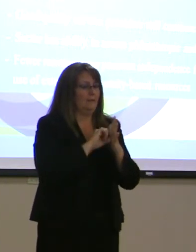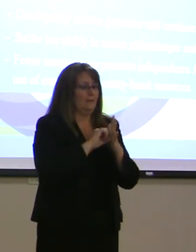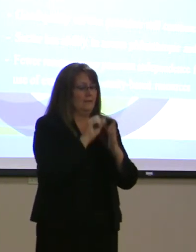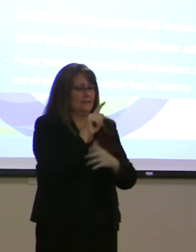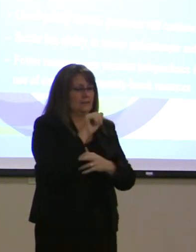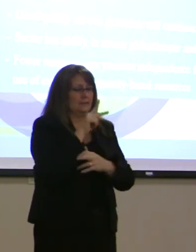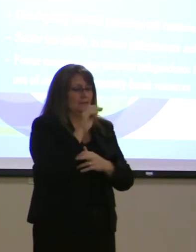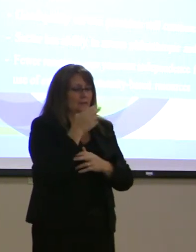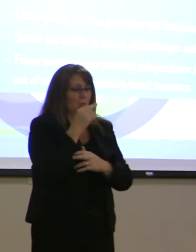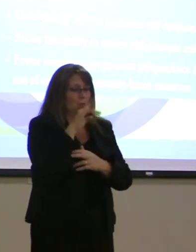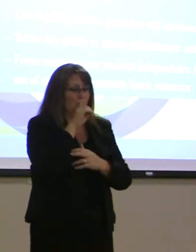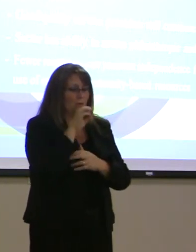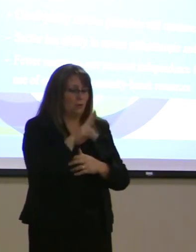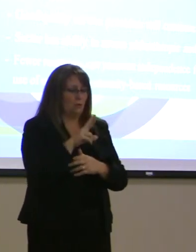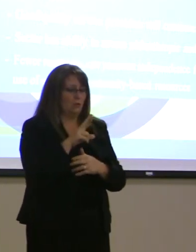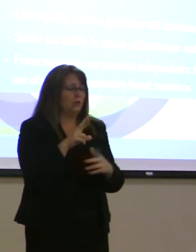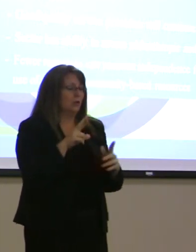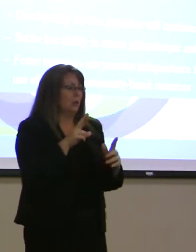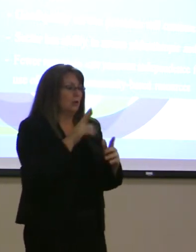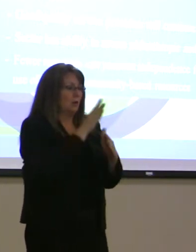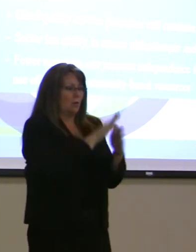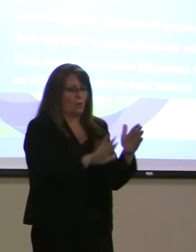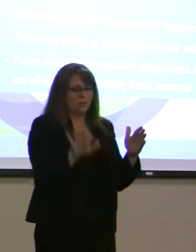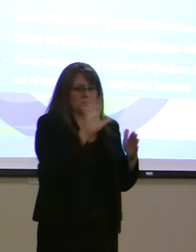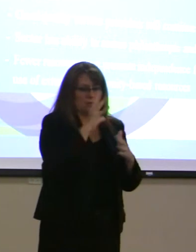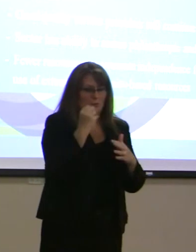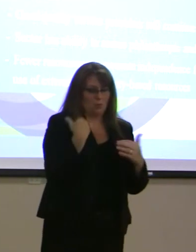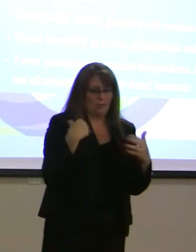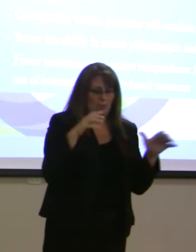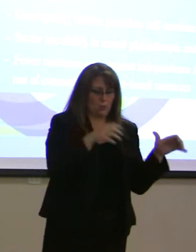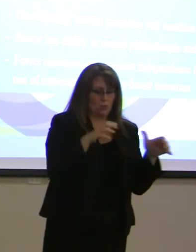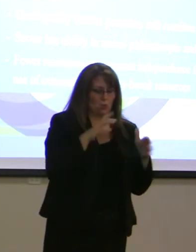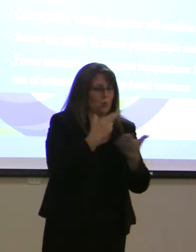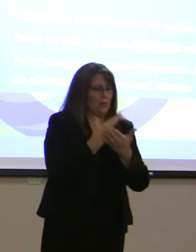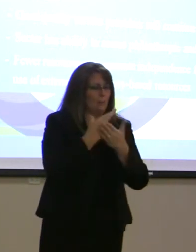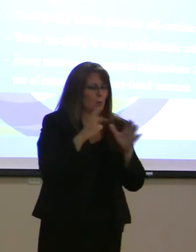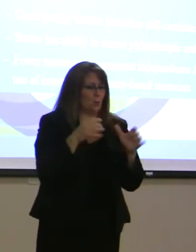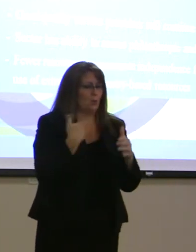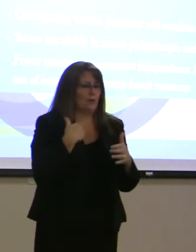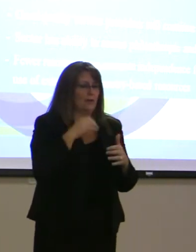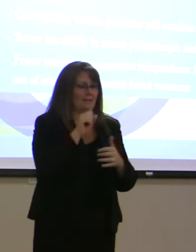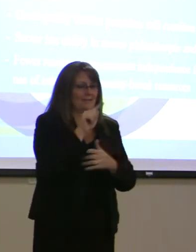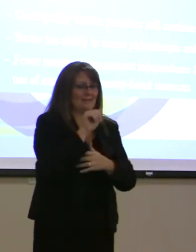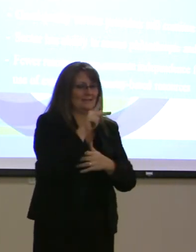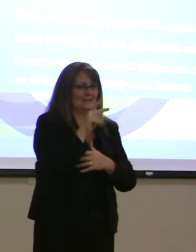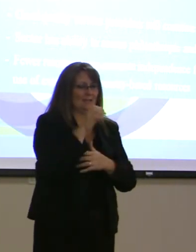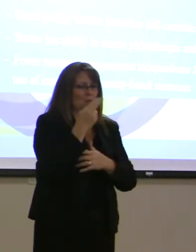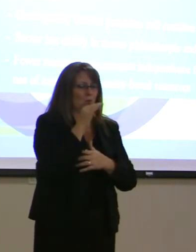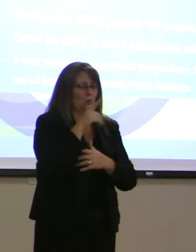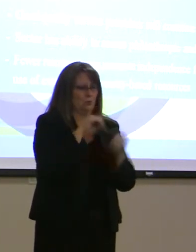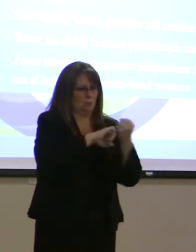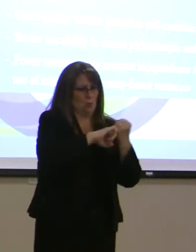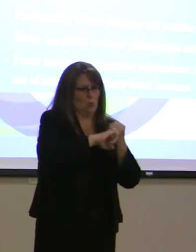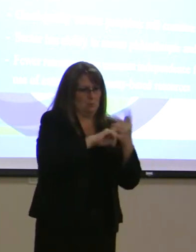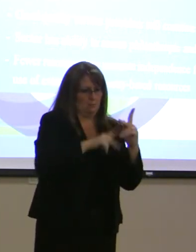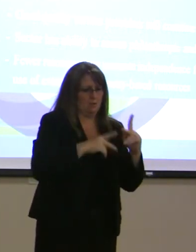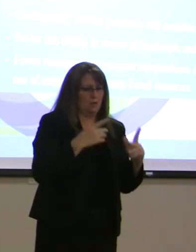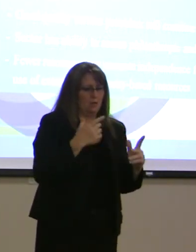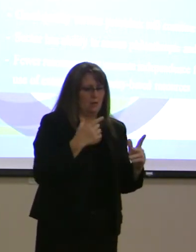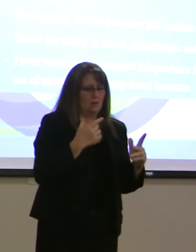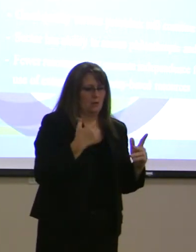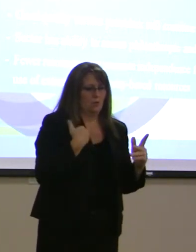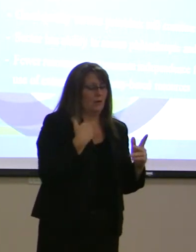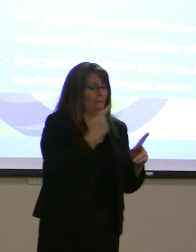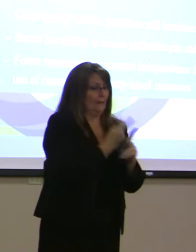Right across the companies of the Rehab Group, we have stakeholder bodies. In our rehab